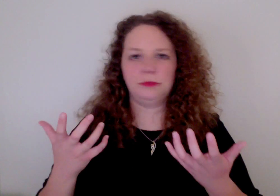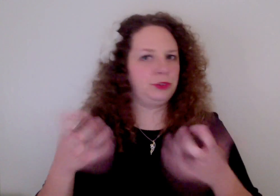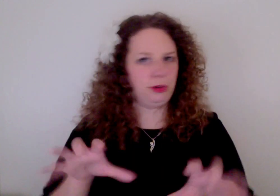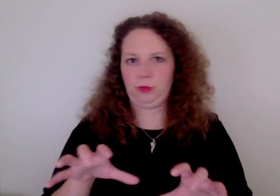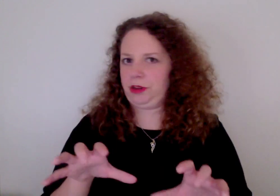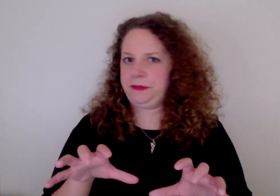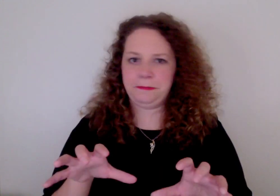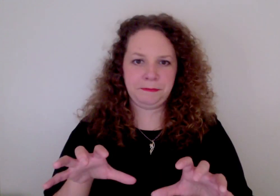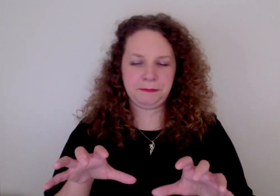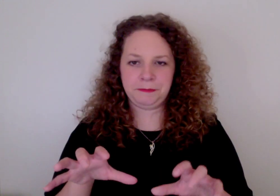don't want,